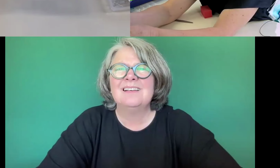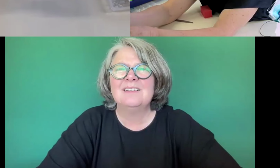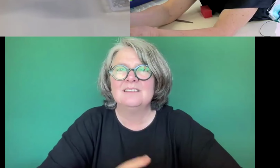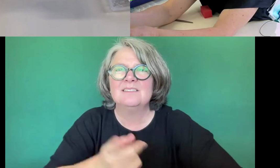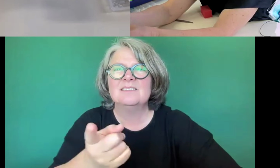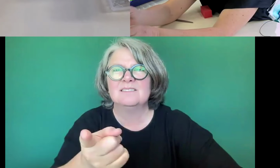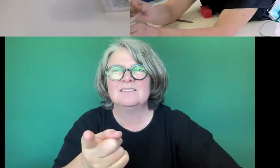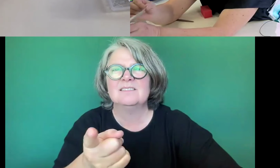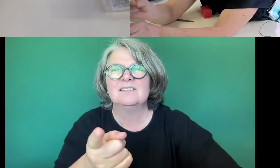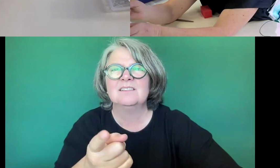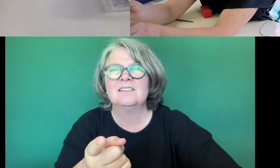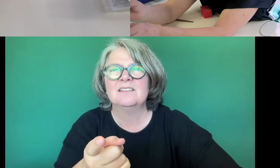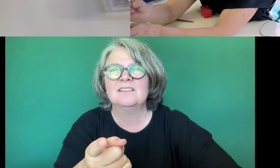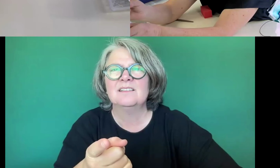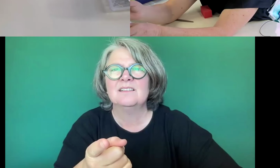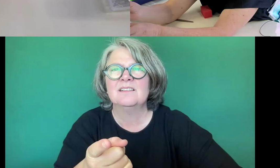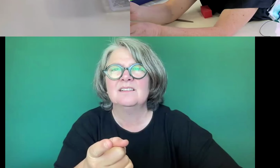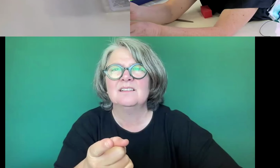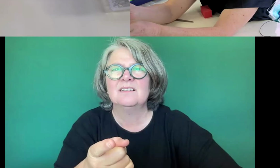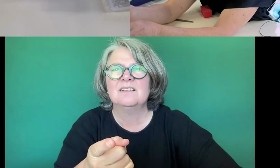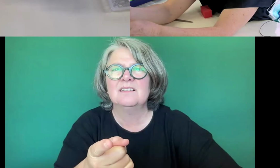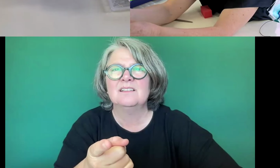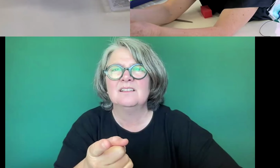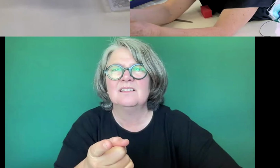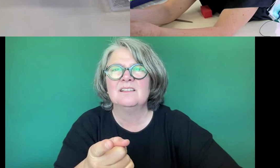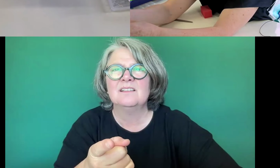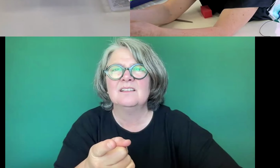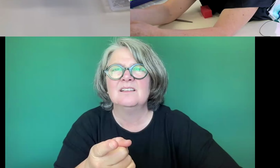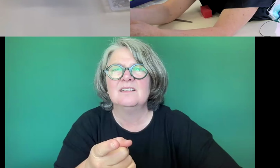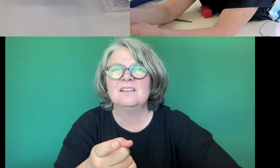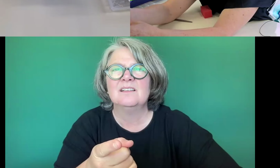So that one I did basically all the way around, and